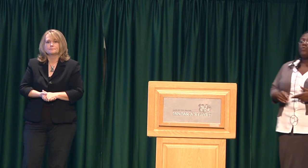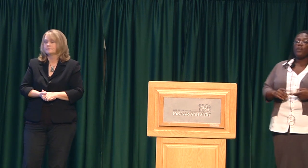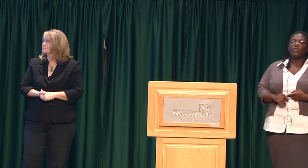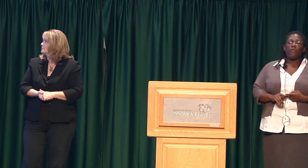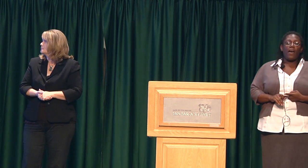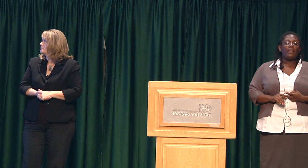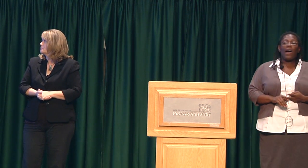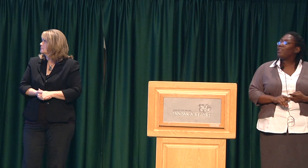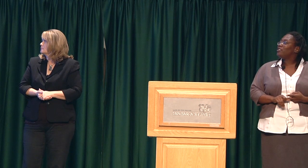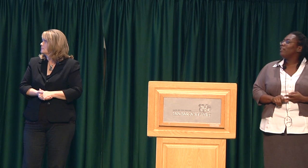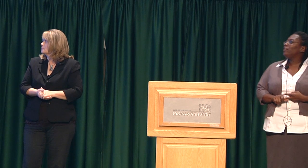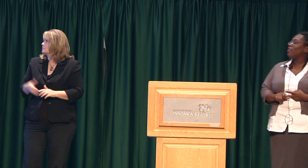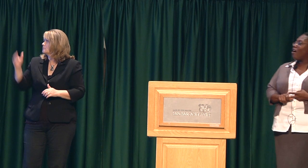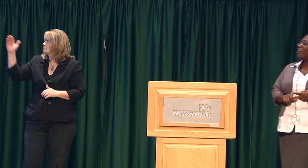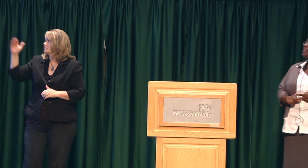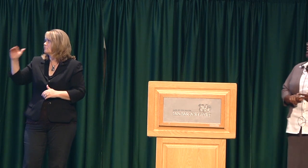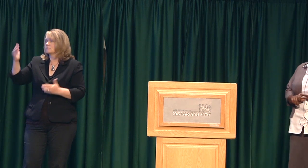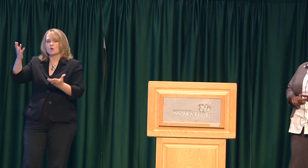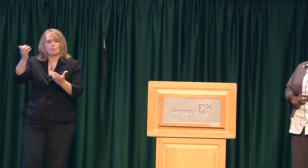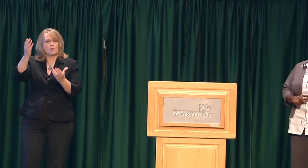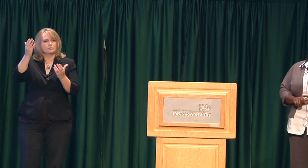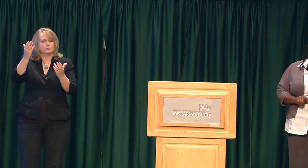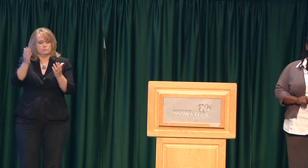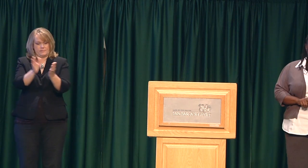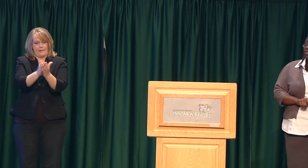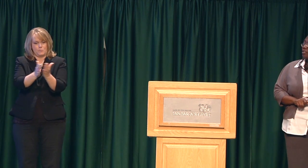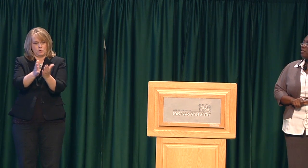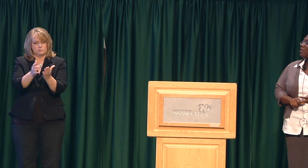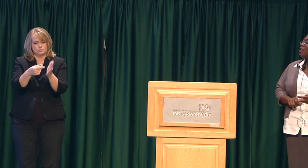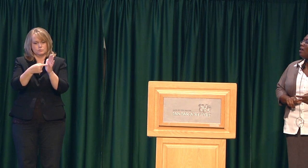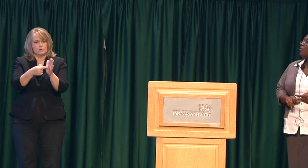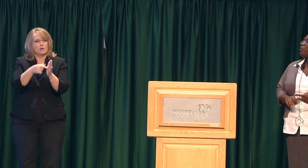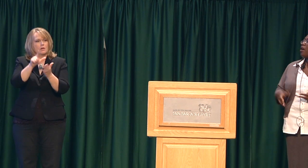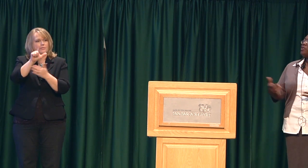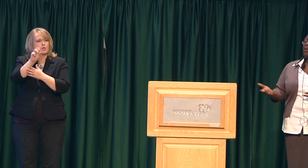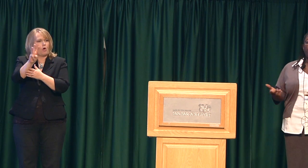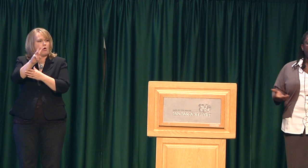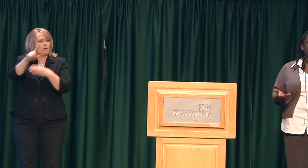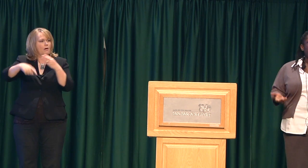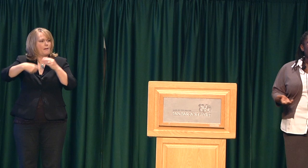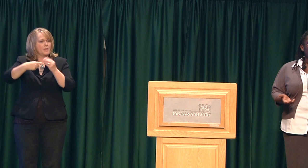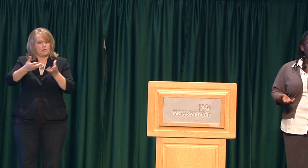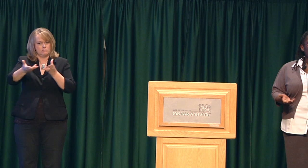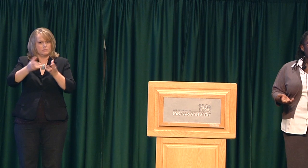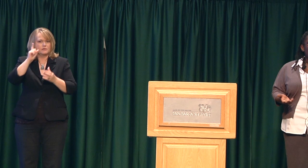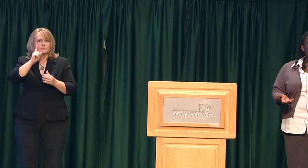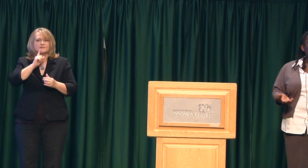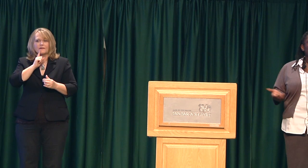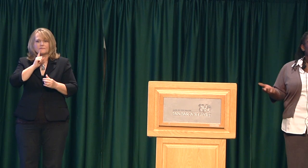We also wanted to provide knowledge of the laws that govern healthcare professionals with regard to working with people with hearing